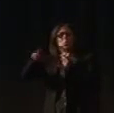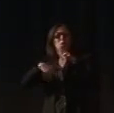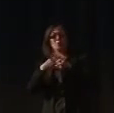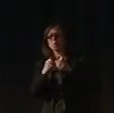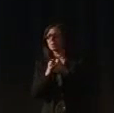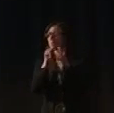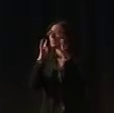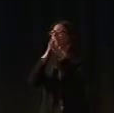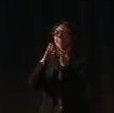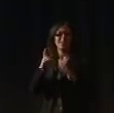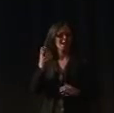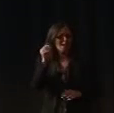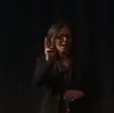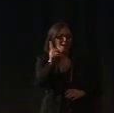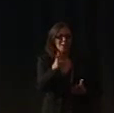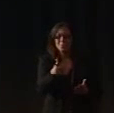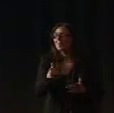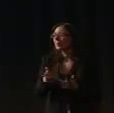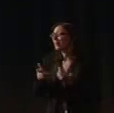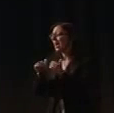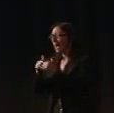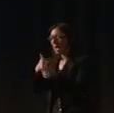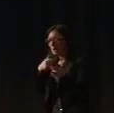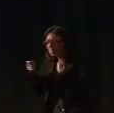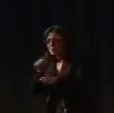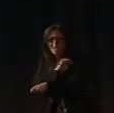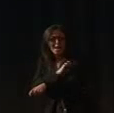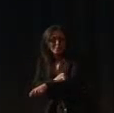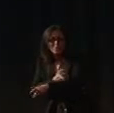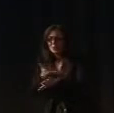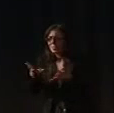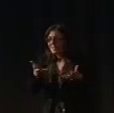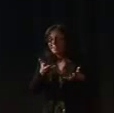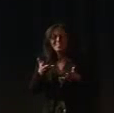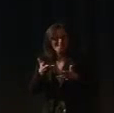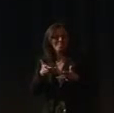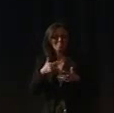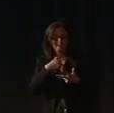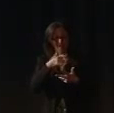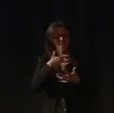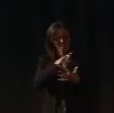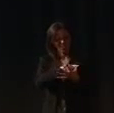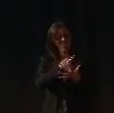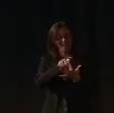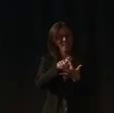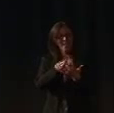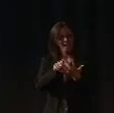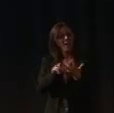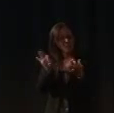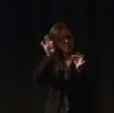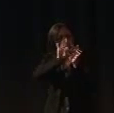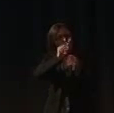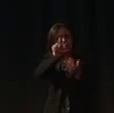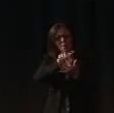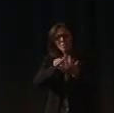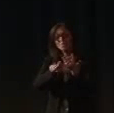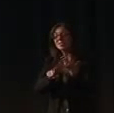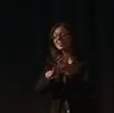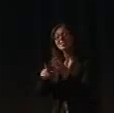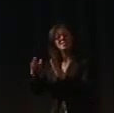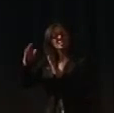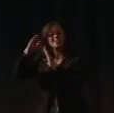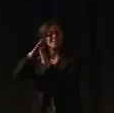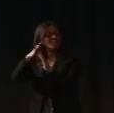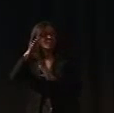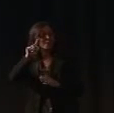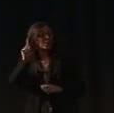but I think intelligence is the greatest of all. This is my personal belief. I think it's